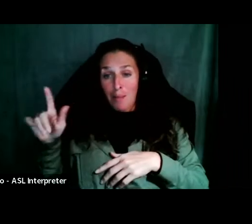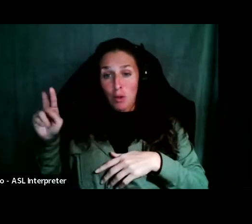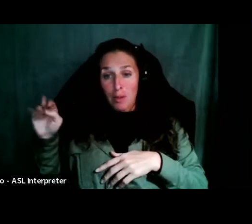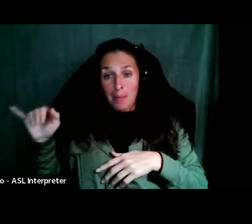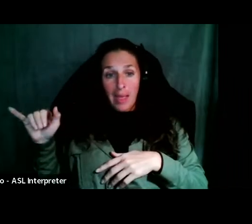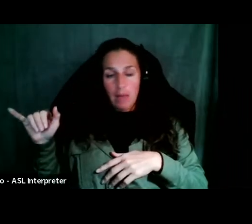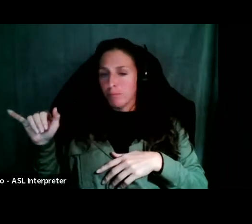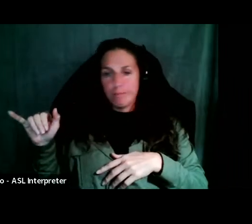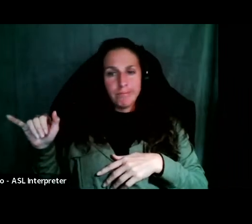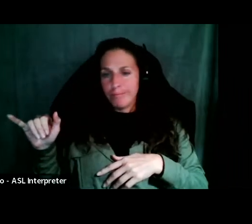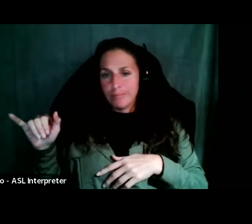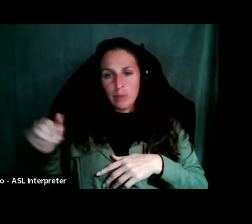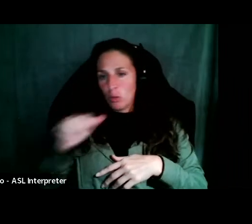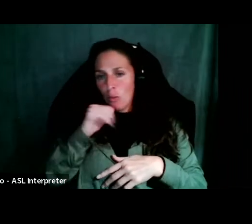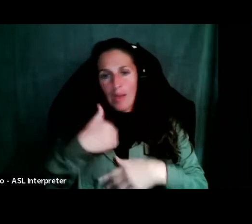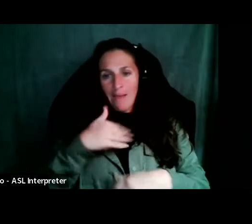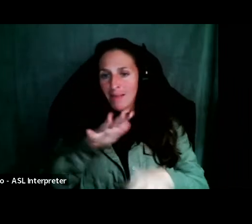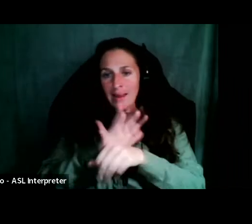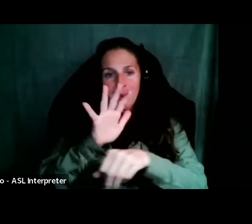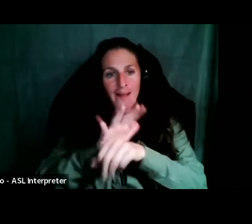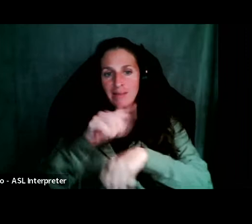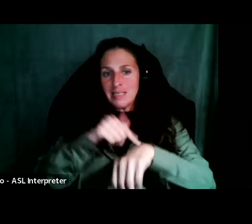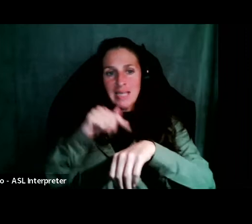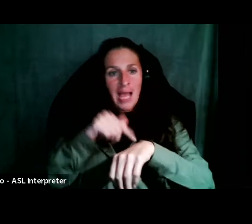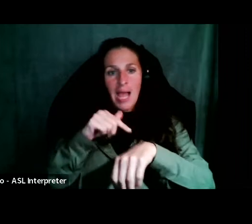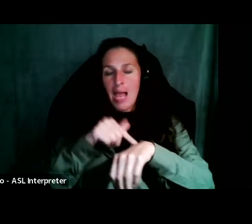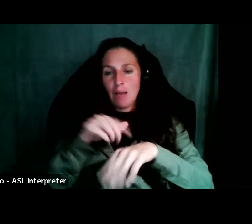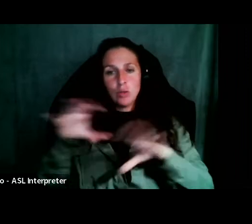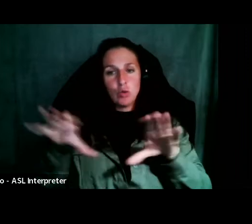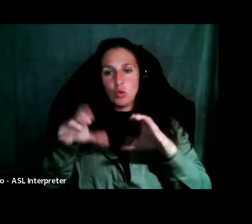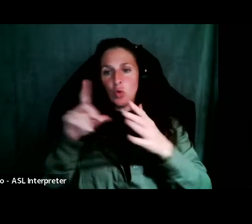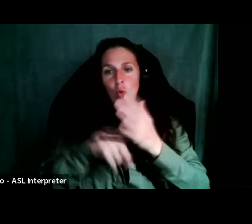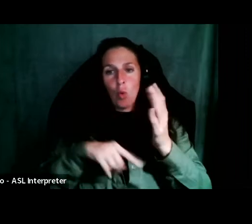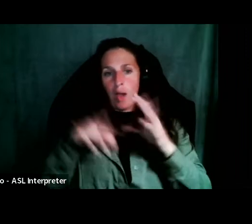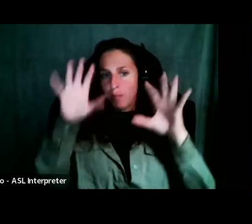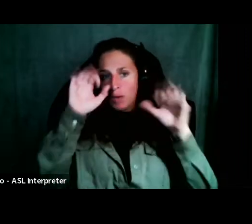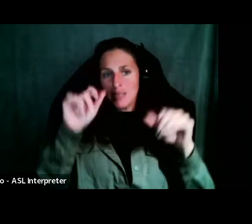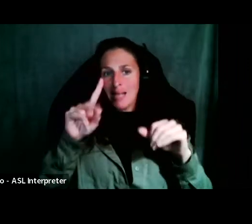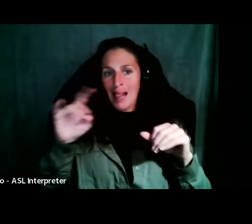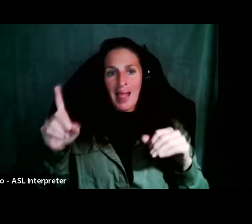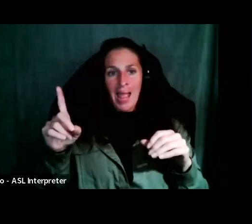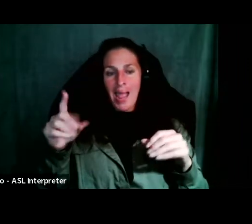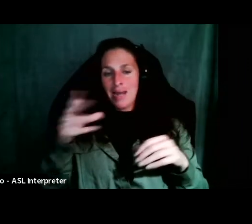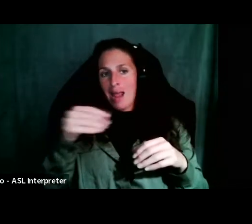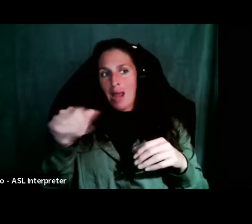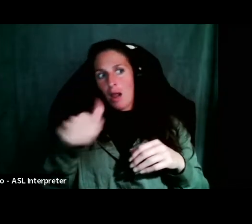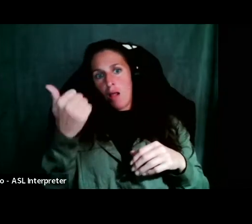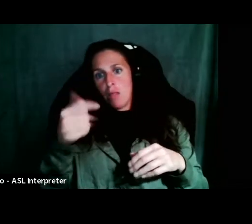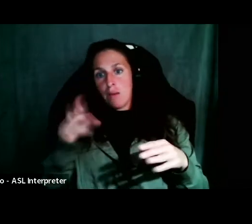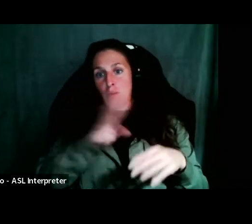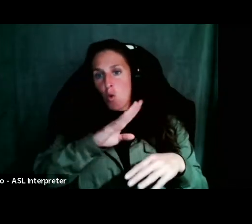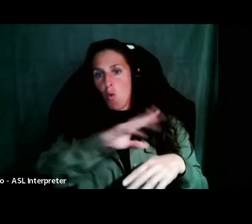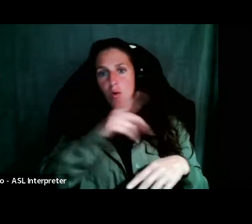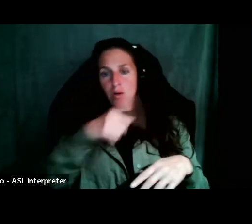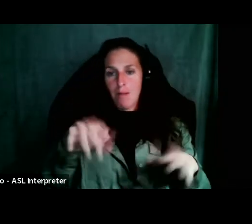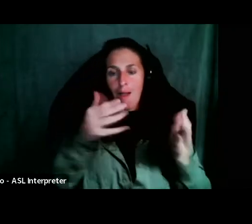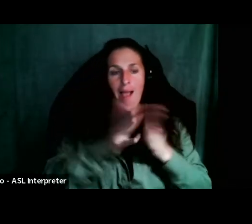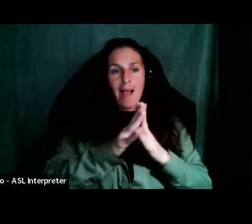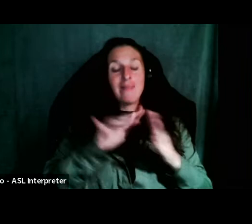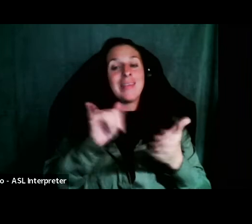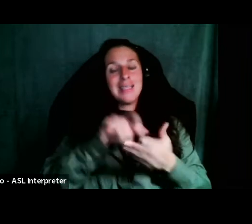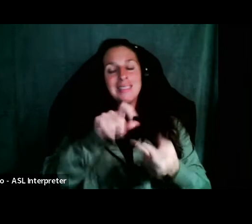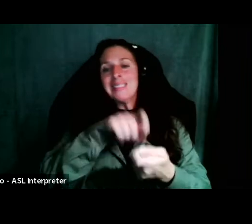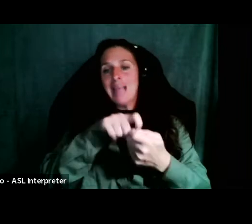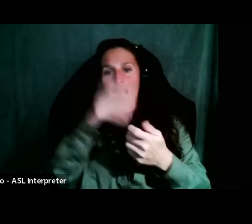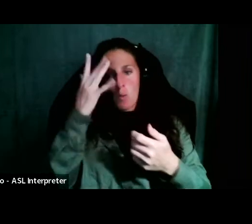we would not have had enough time to do what President Land, you were asking and the rest of the board is asking. So this is exactly why we're doing it. And I really appreciate the feedback.